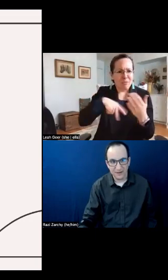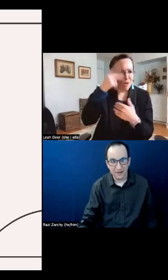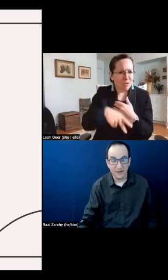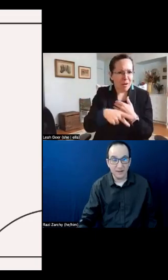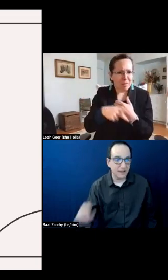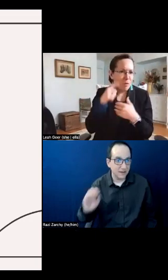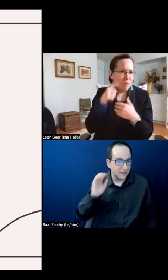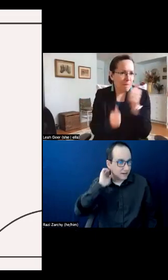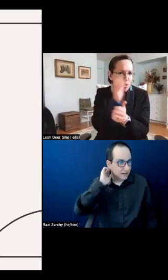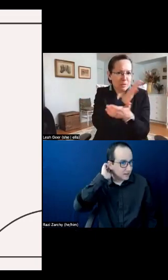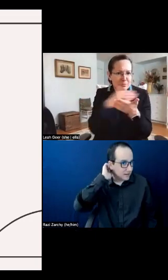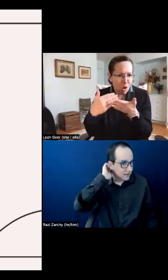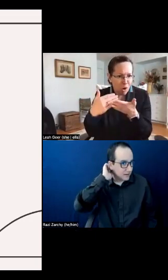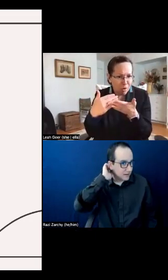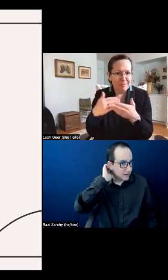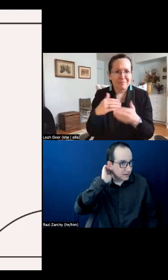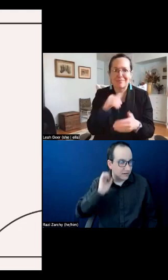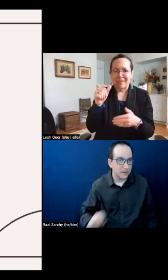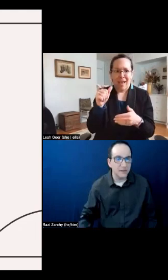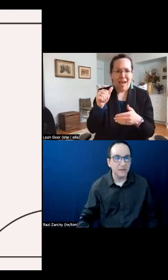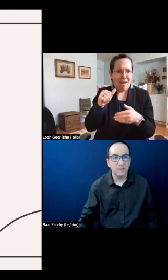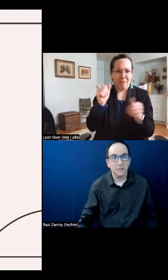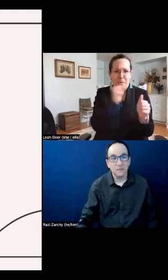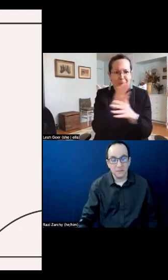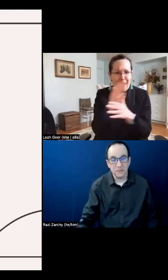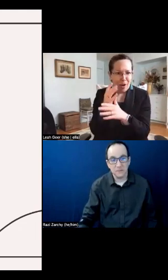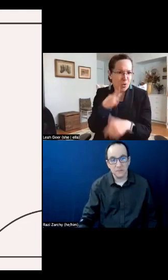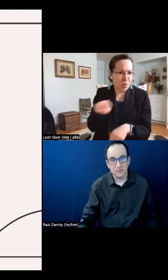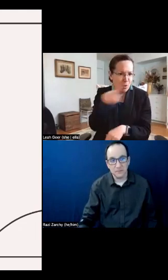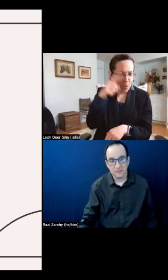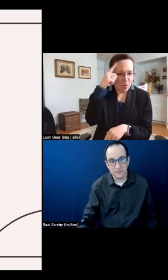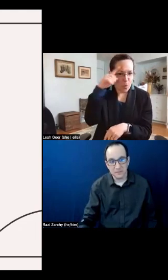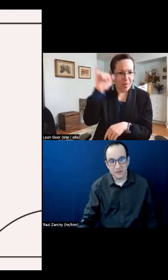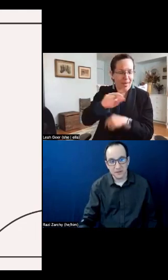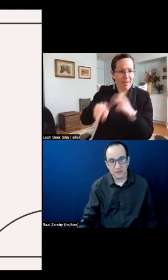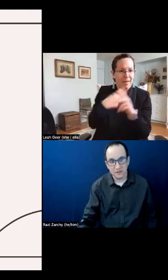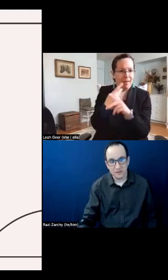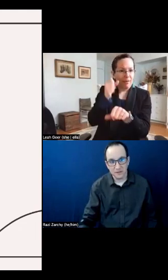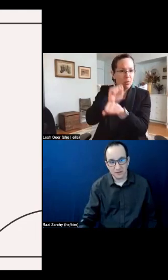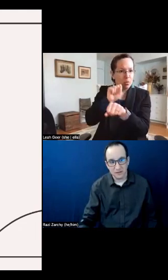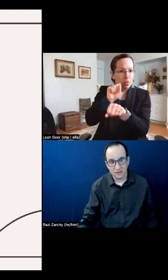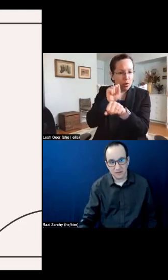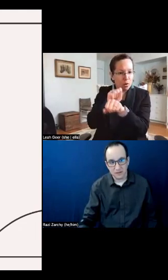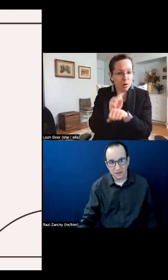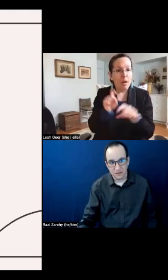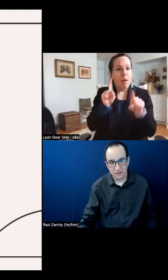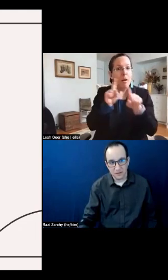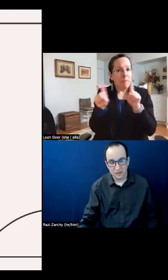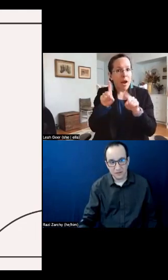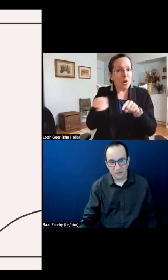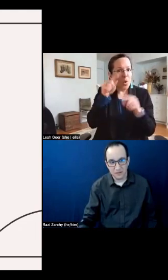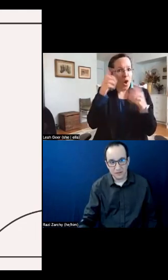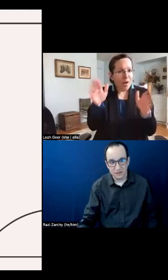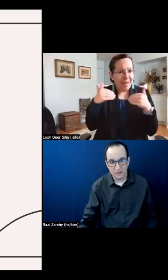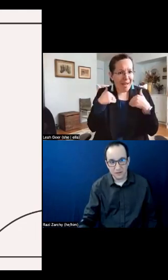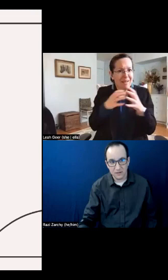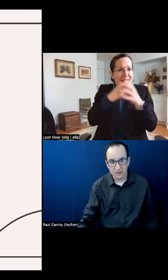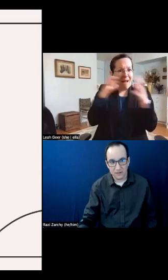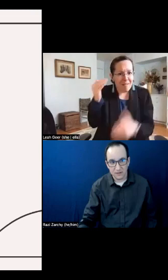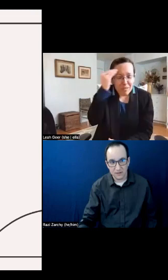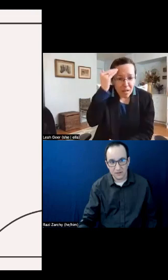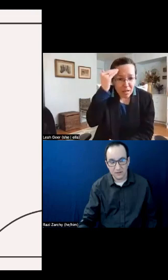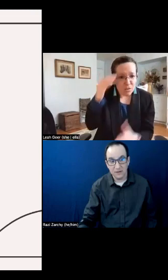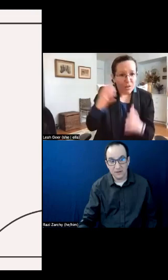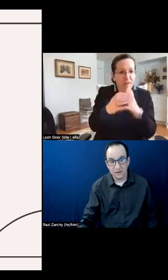their swallowing disorders and other concerns of the like, but you're working with a population who use sign language to communicate. And so